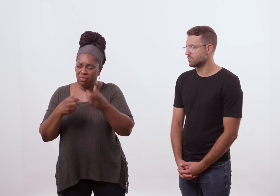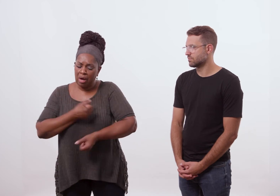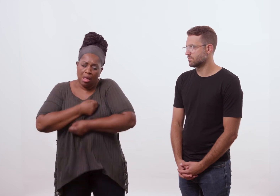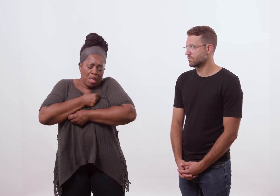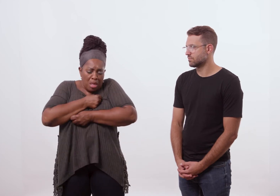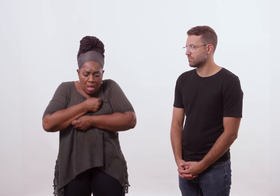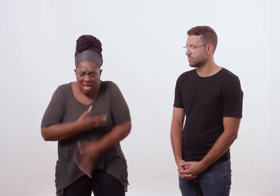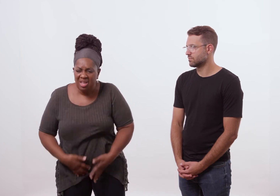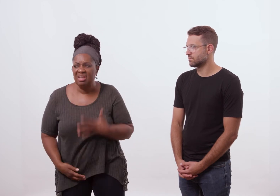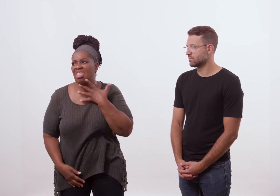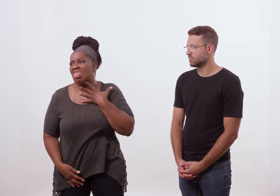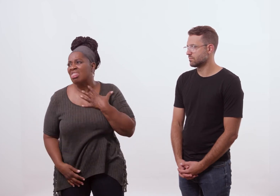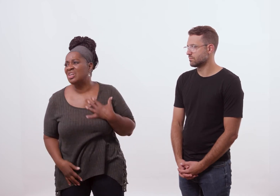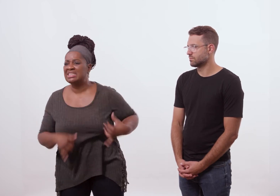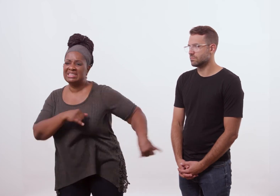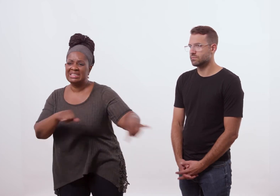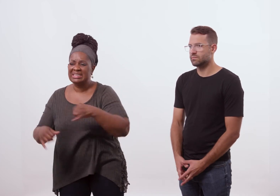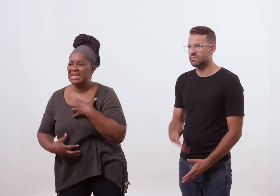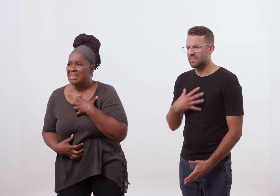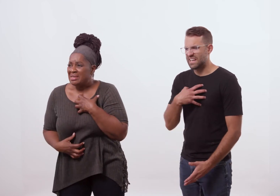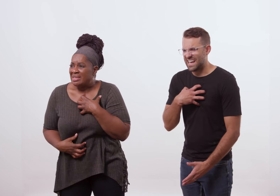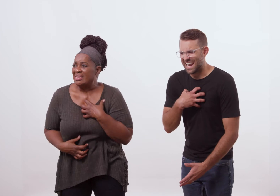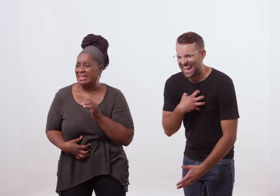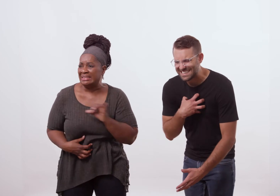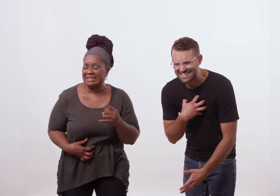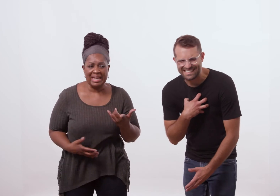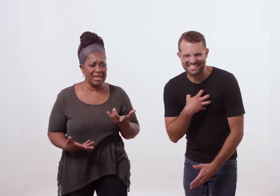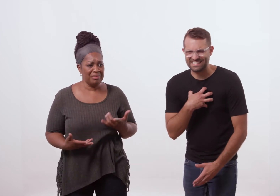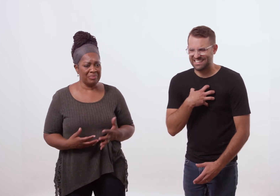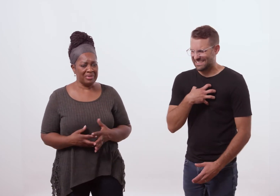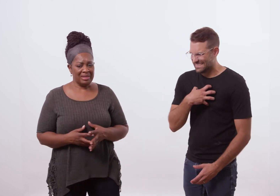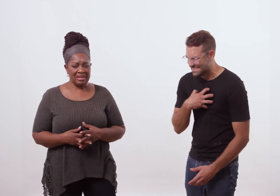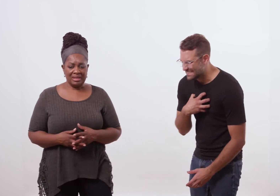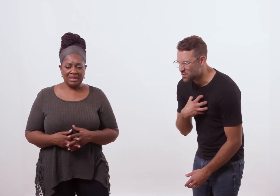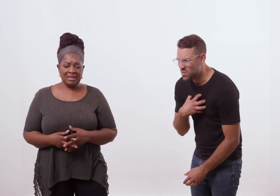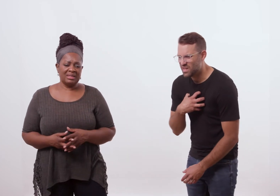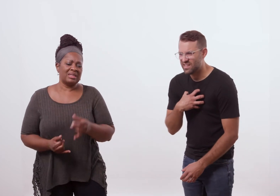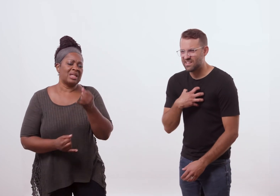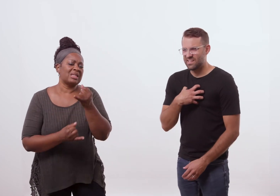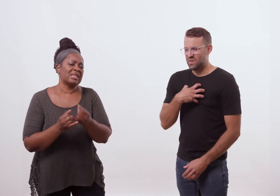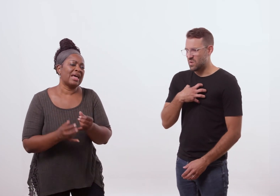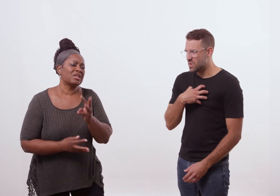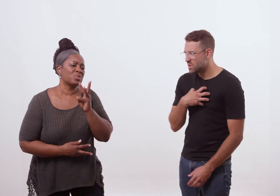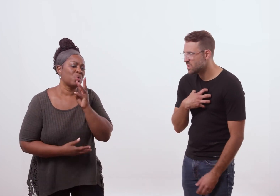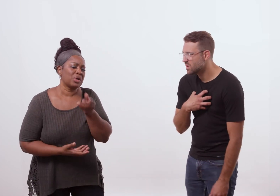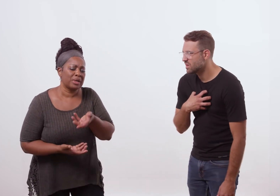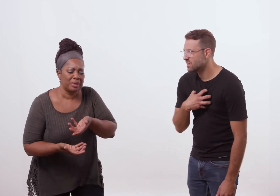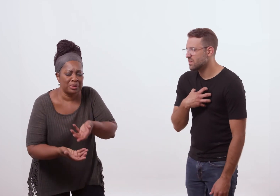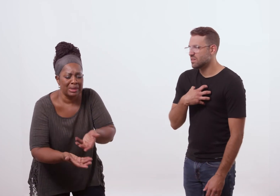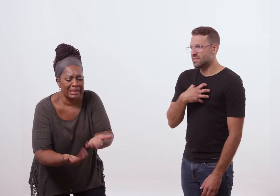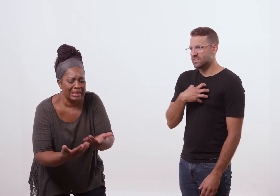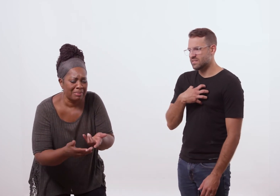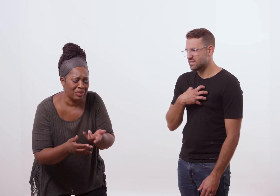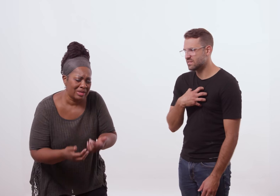dry as this? Take Take the last drop, beloved. Stay with me just a